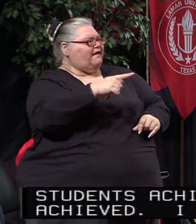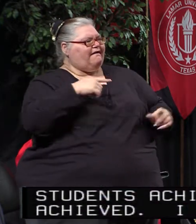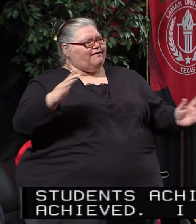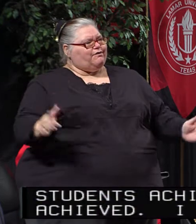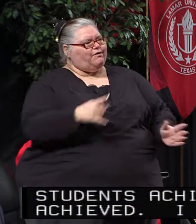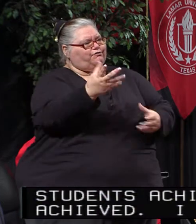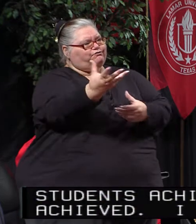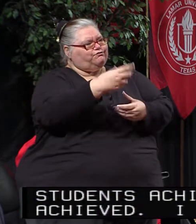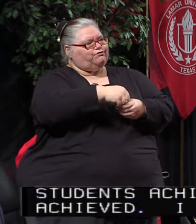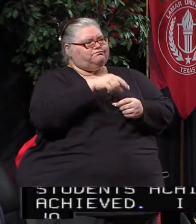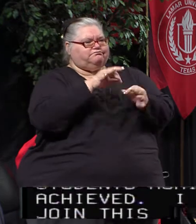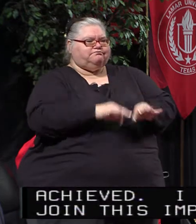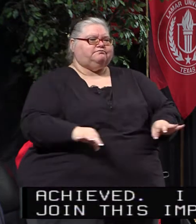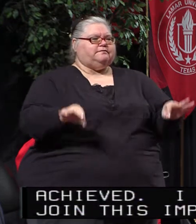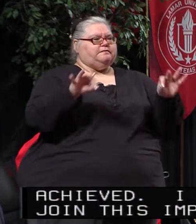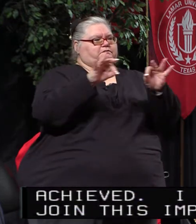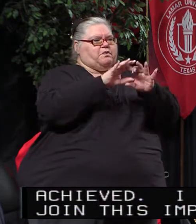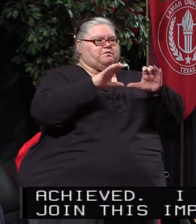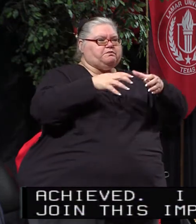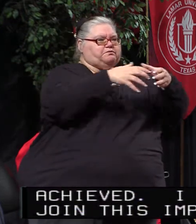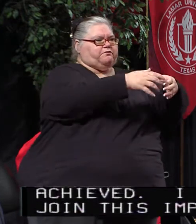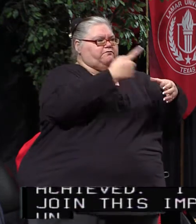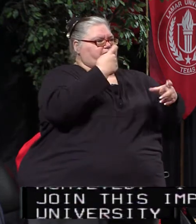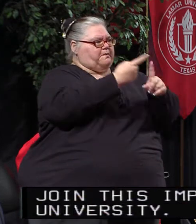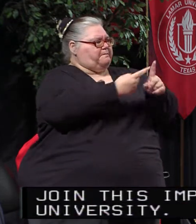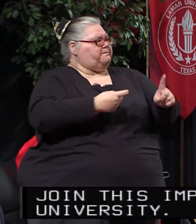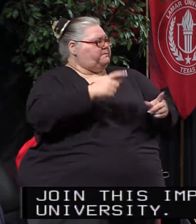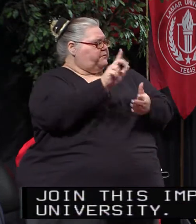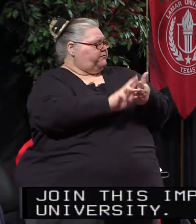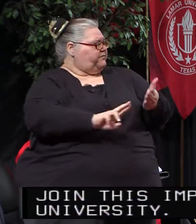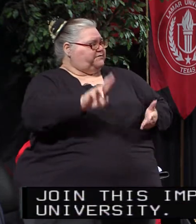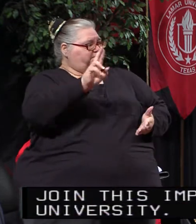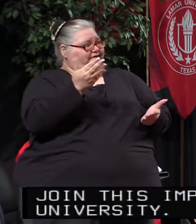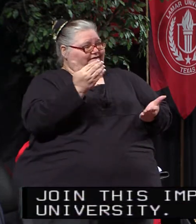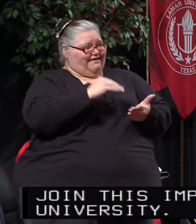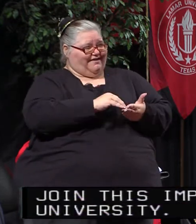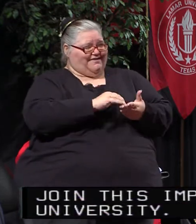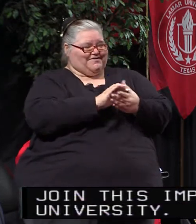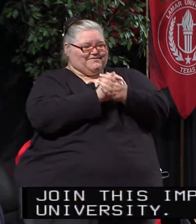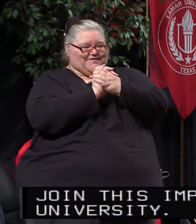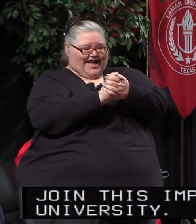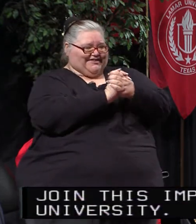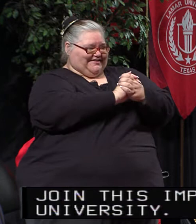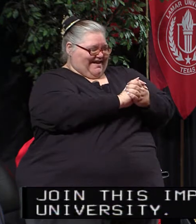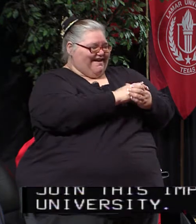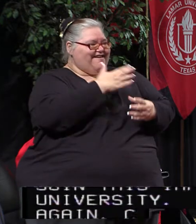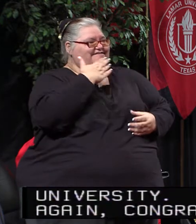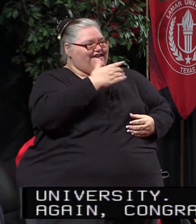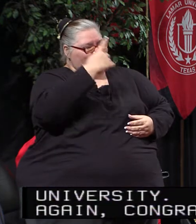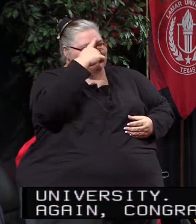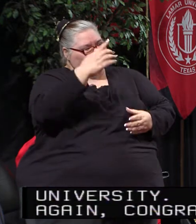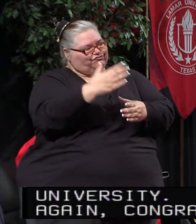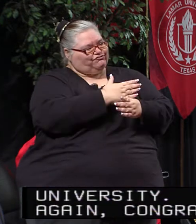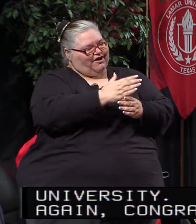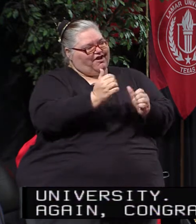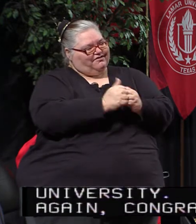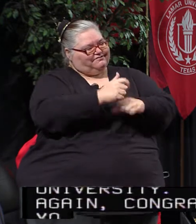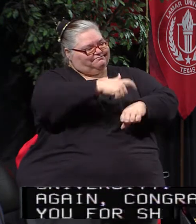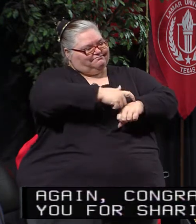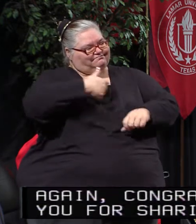you to join this important arm of the university. Again, congratulations and thank you for sharing commencement with